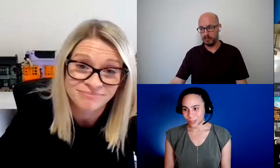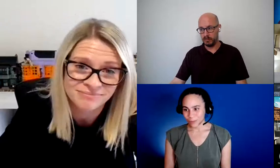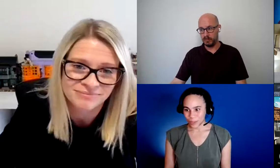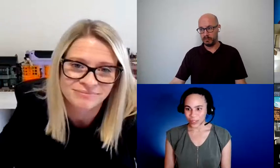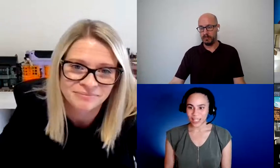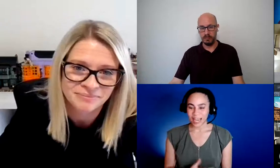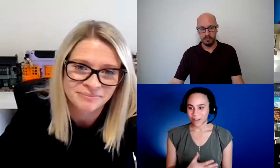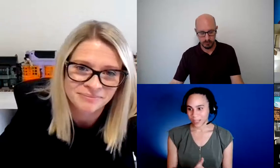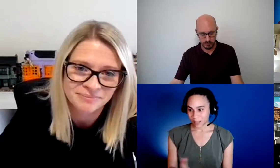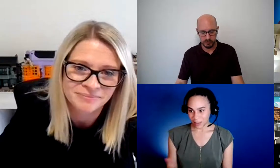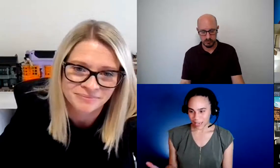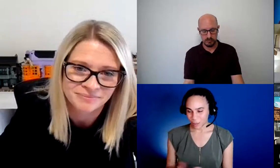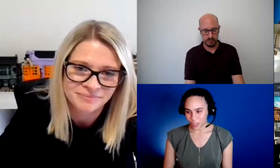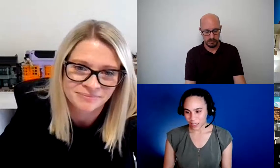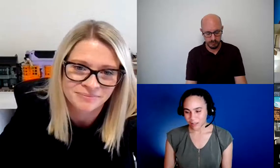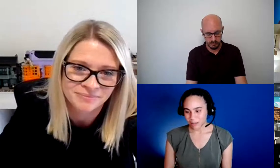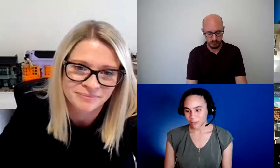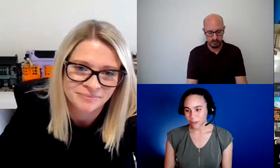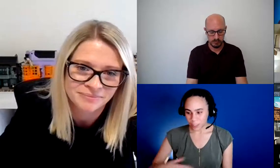deaf community having that perspective involved.